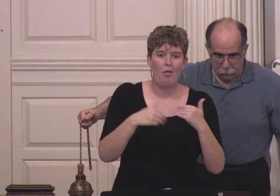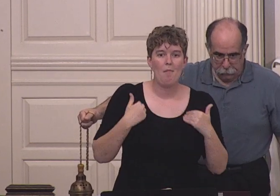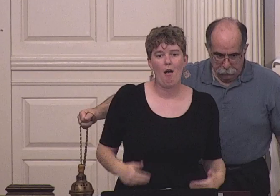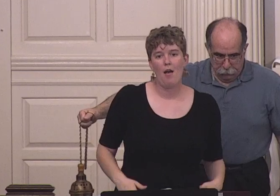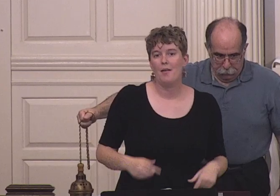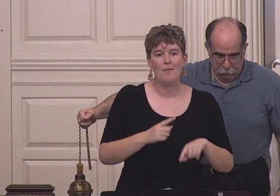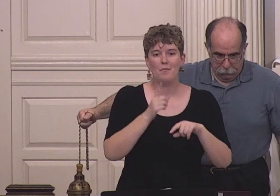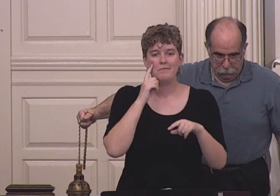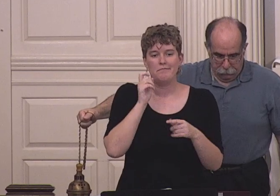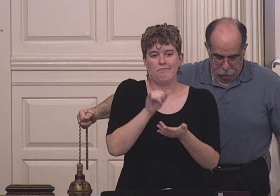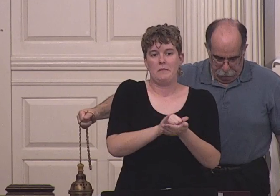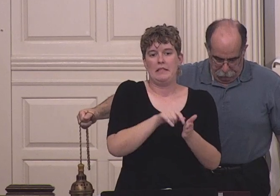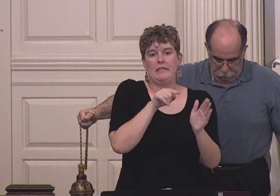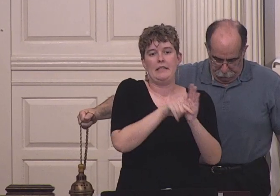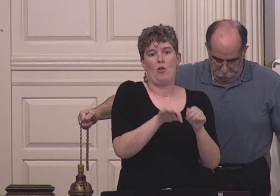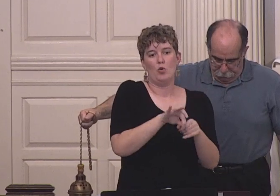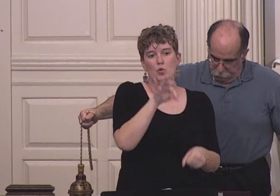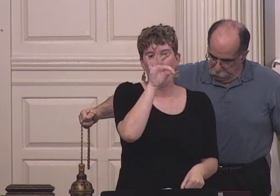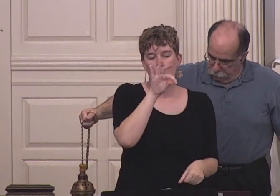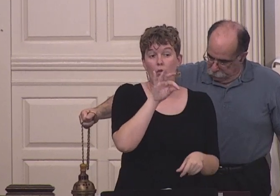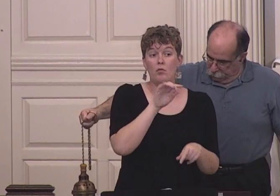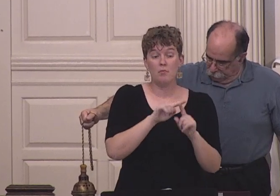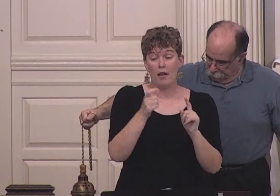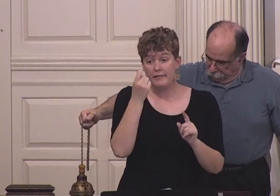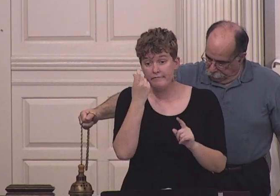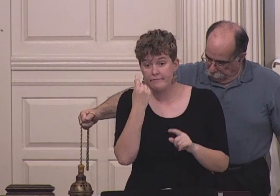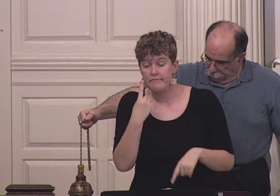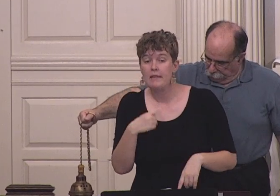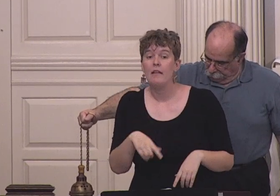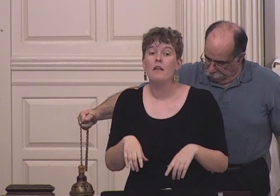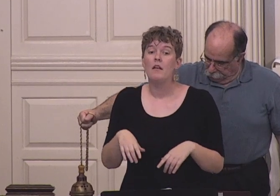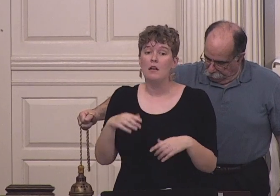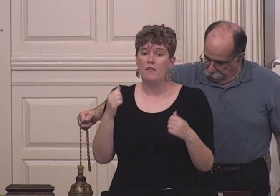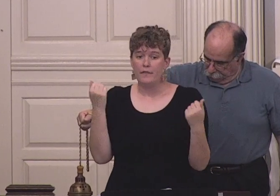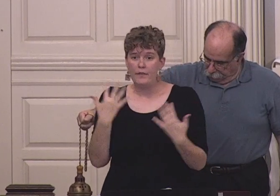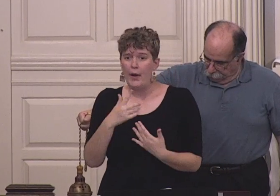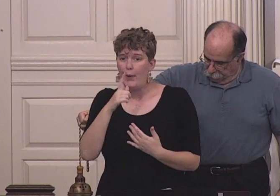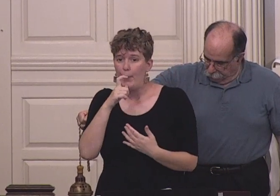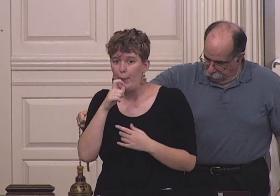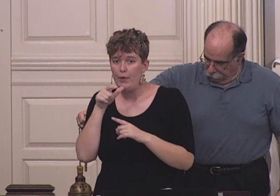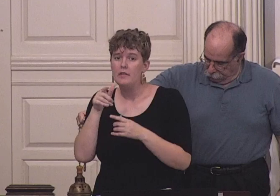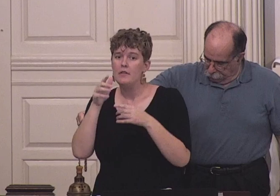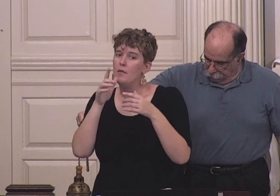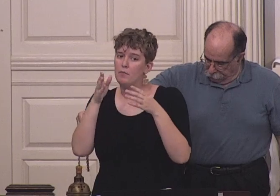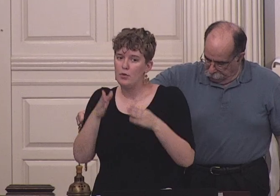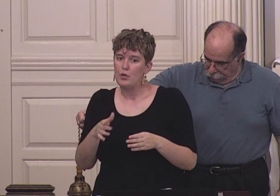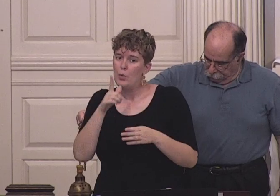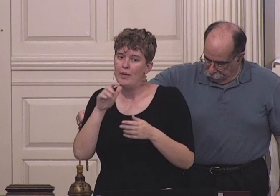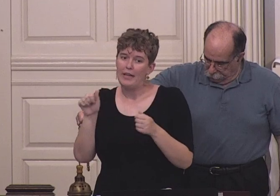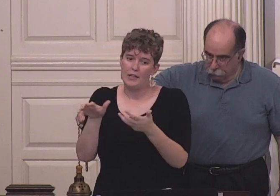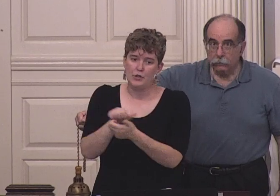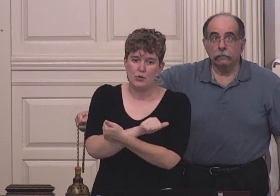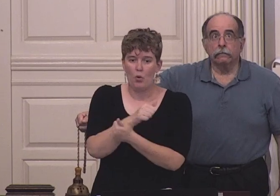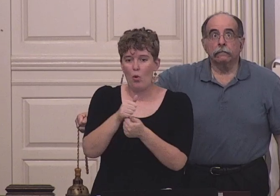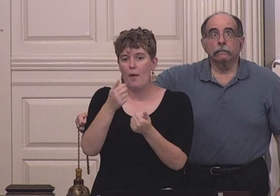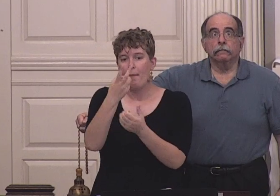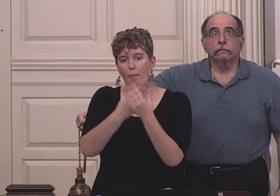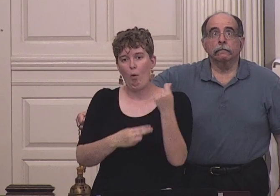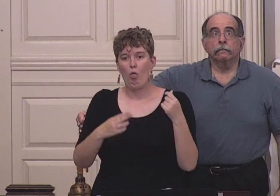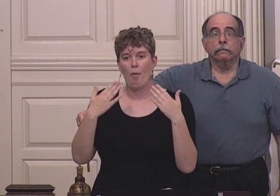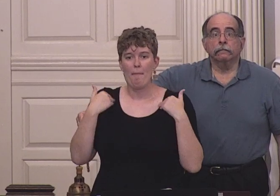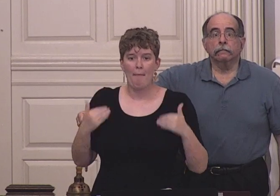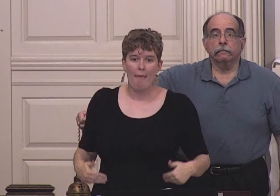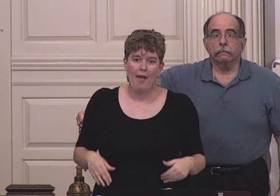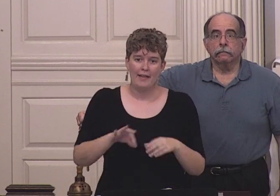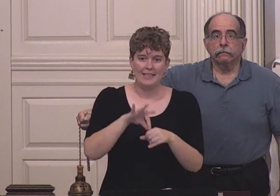soul. Rather be afraid of the one who can destroy both soul and